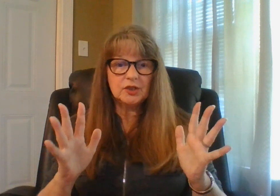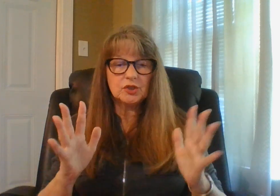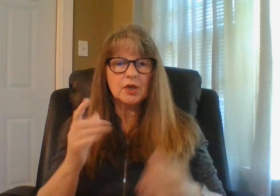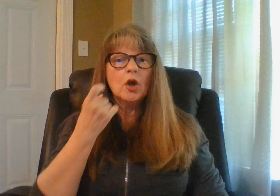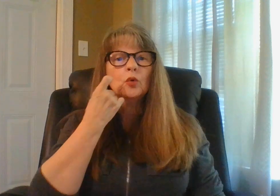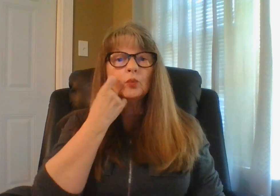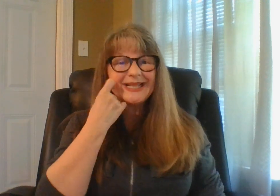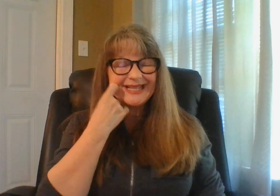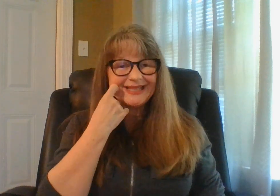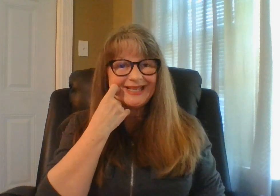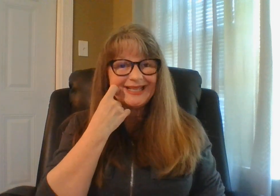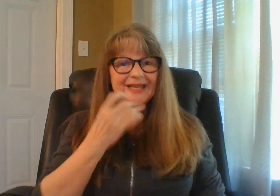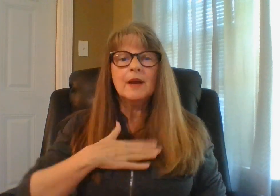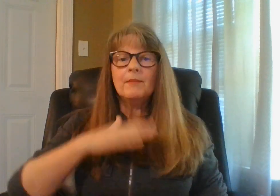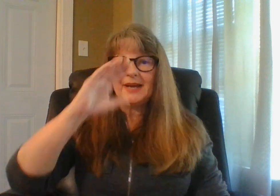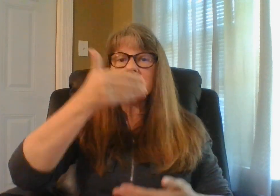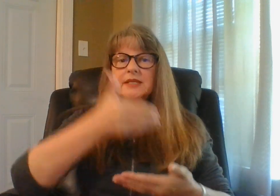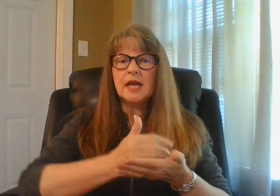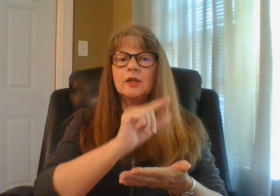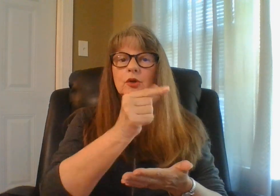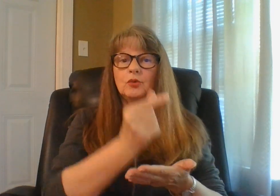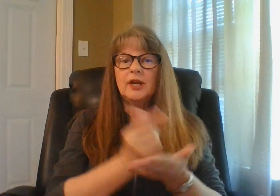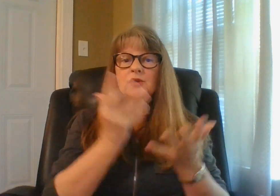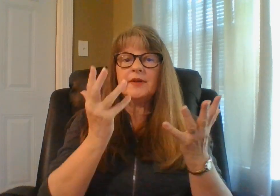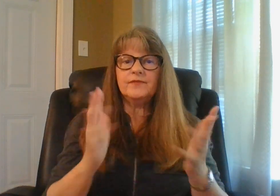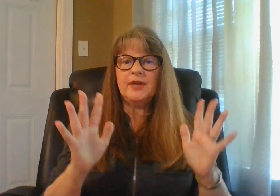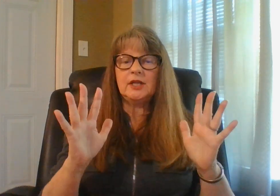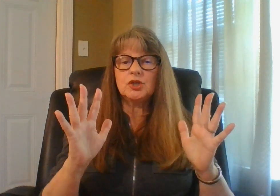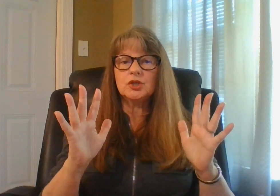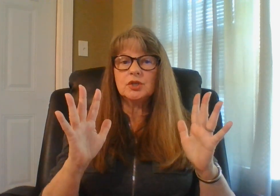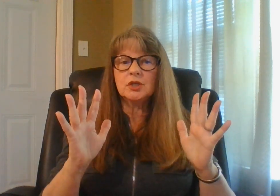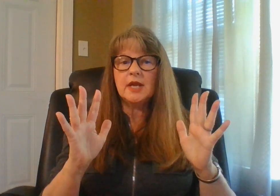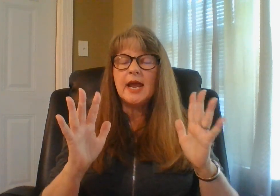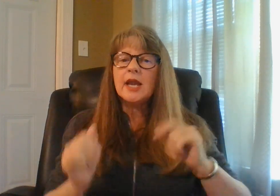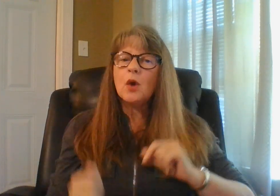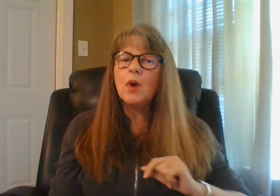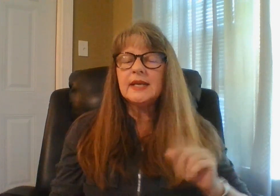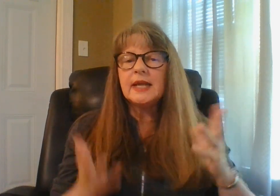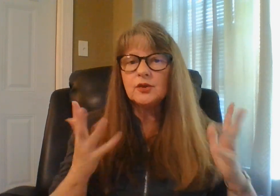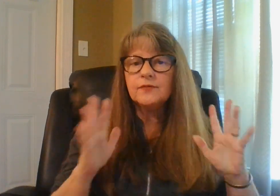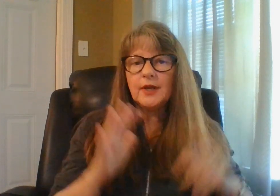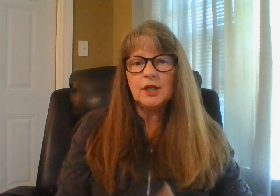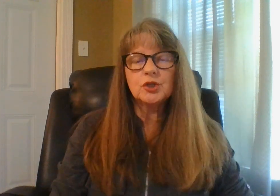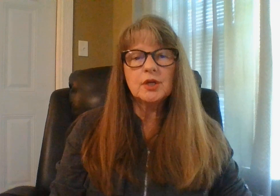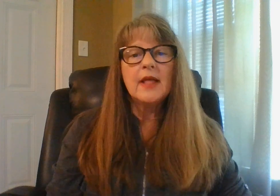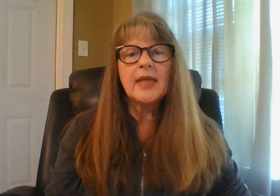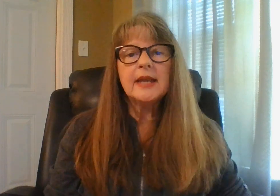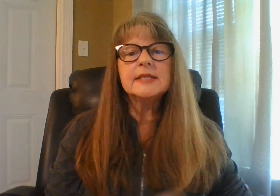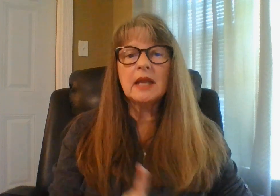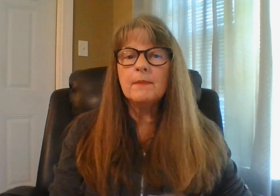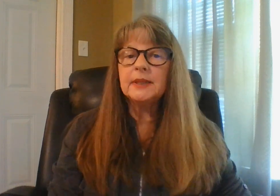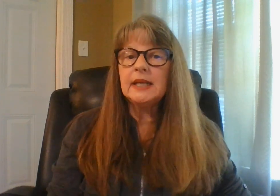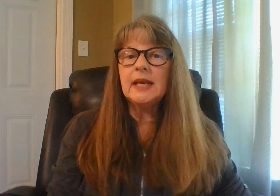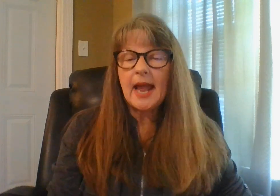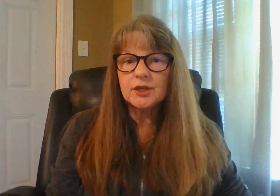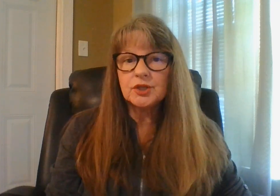Finish. Recently, my son graduate. Finish. Now, why did I do finish? That is a completed